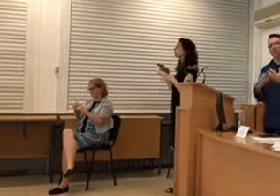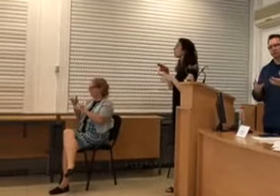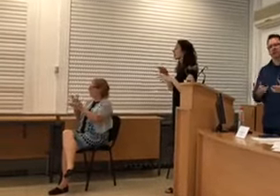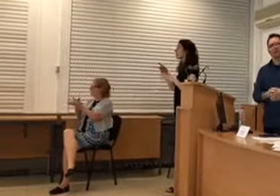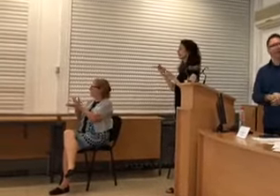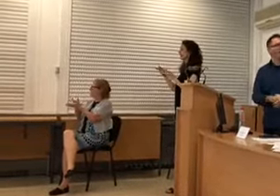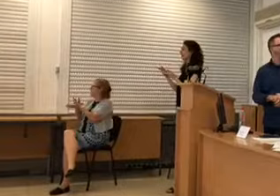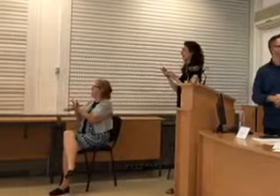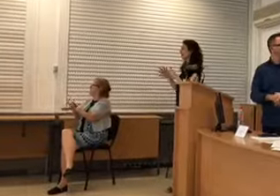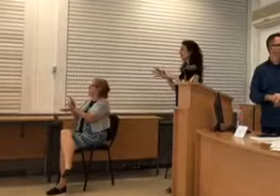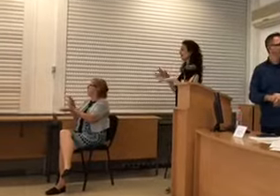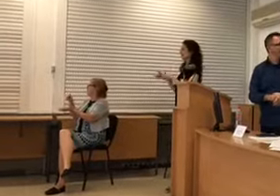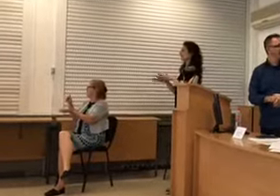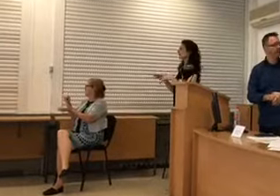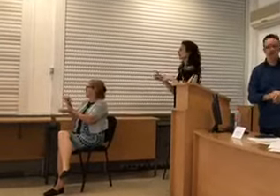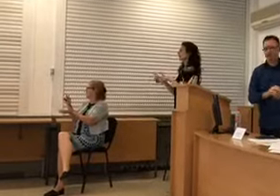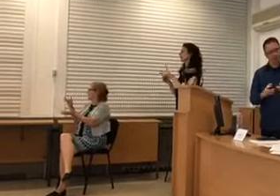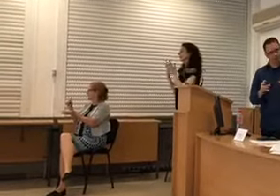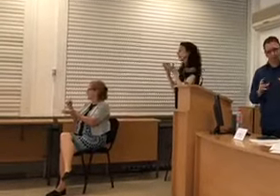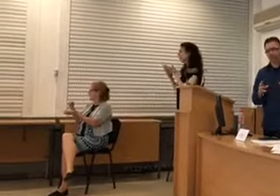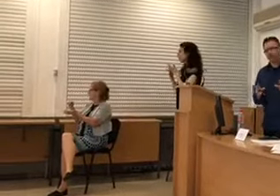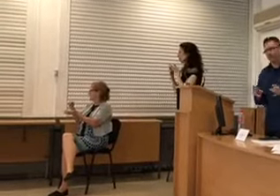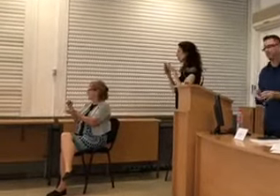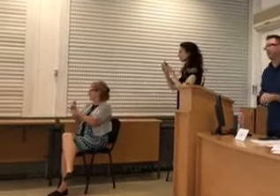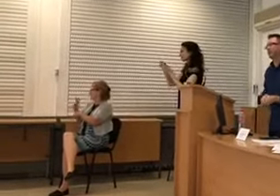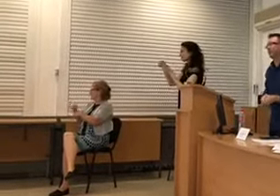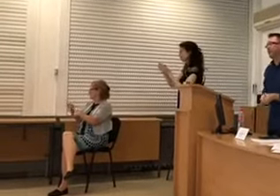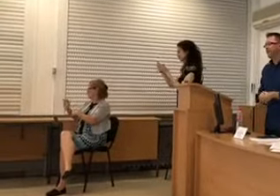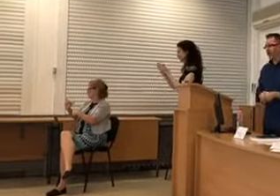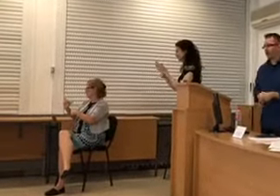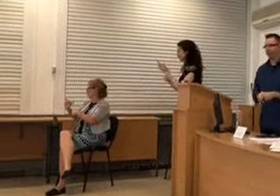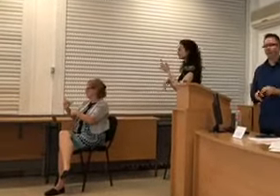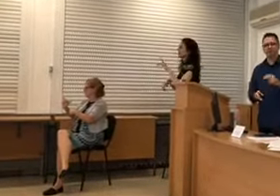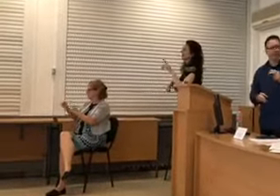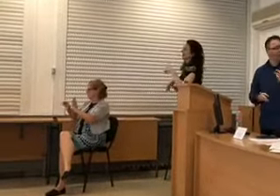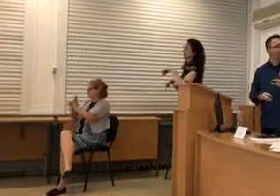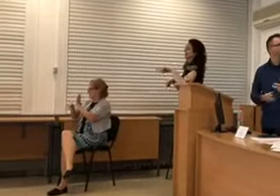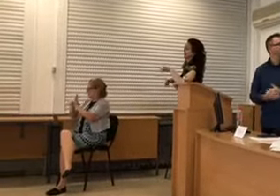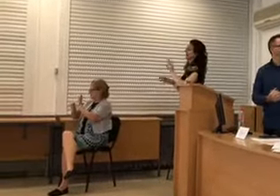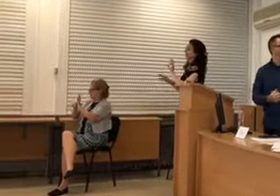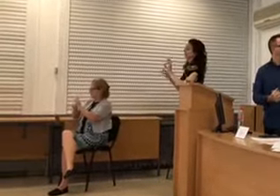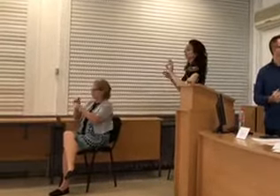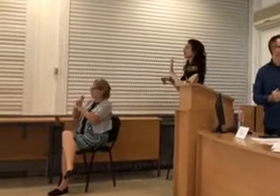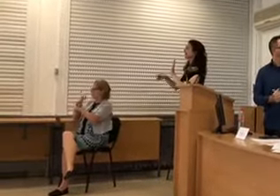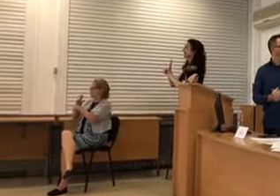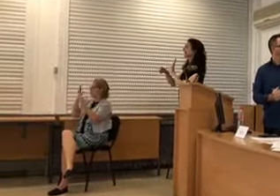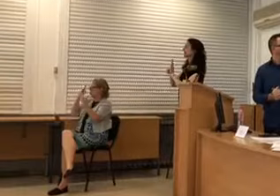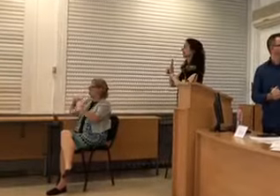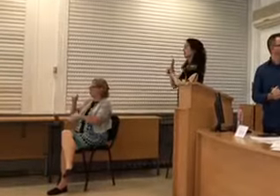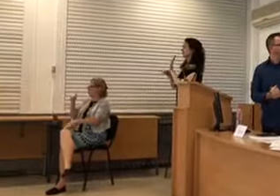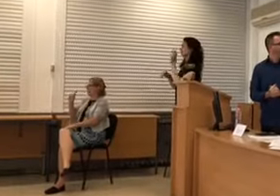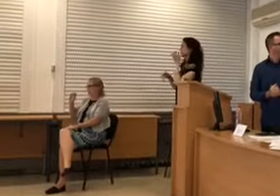pedophilia is now exercised, and a lot of negative uses of the